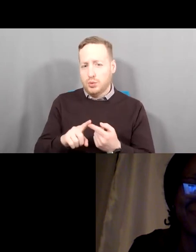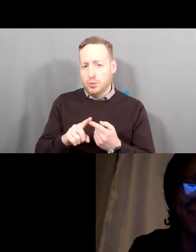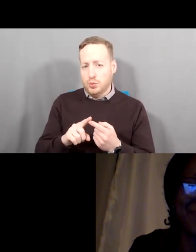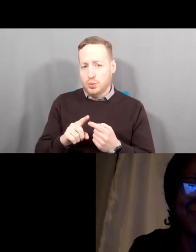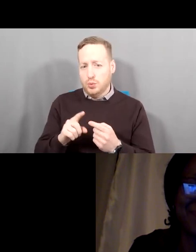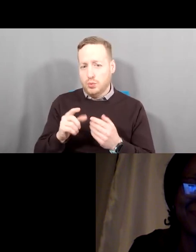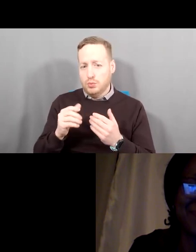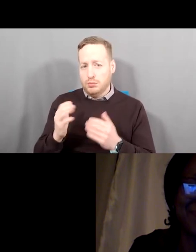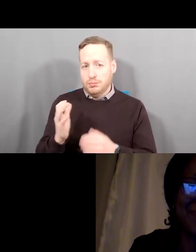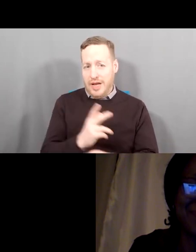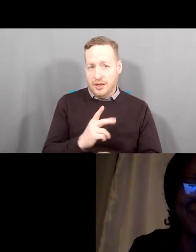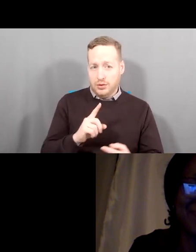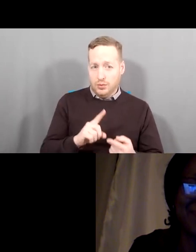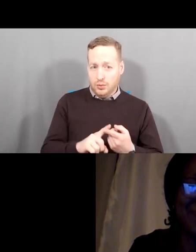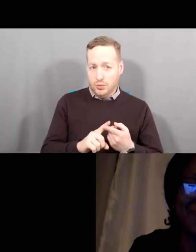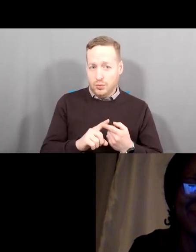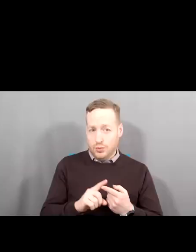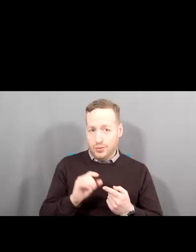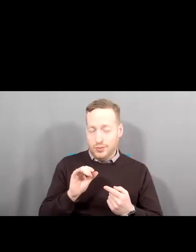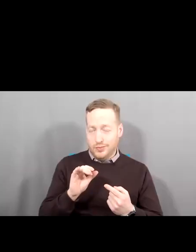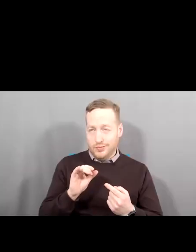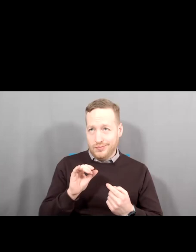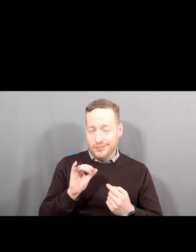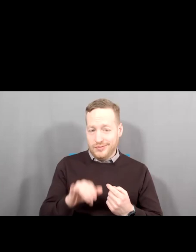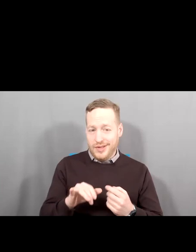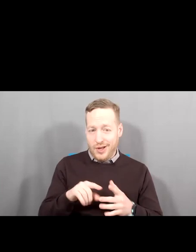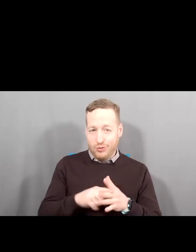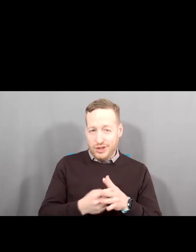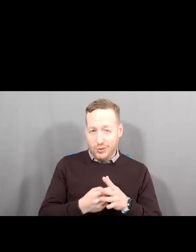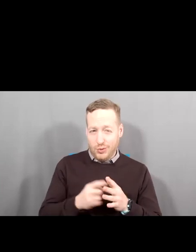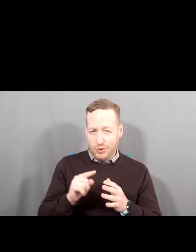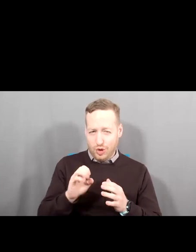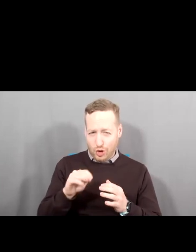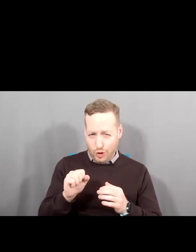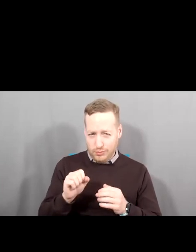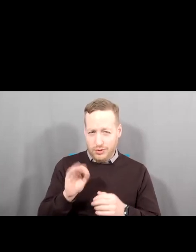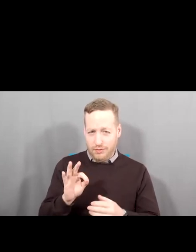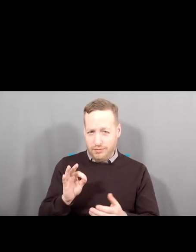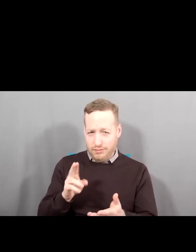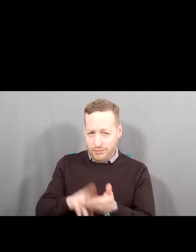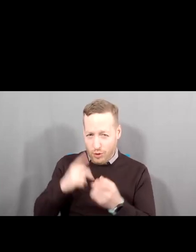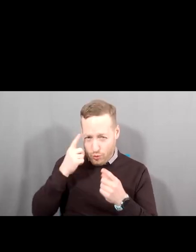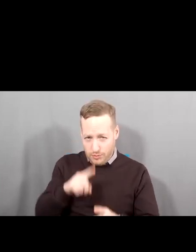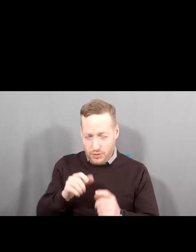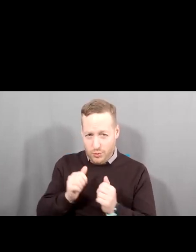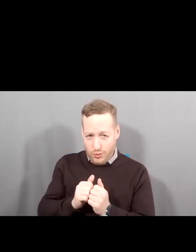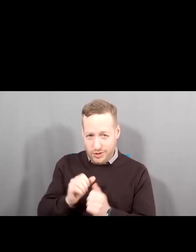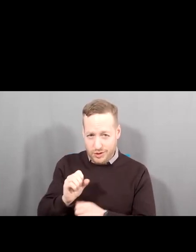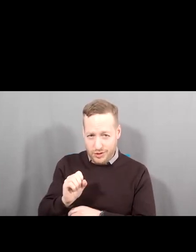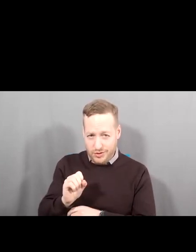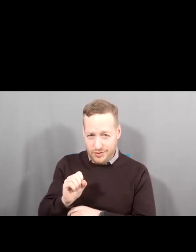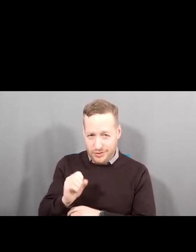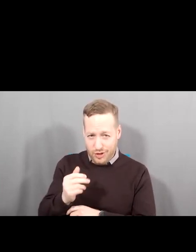Okay, so your motion would be to go back to the original terms of